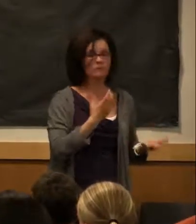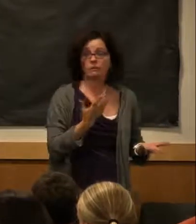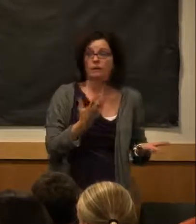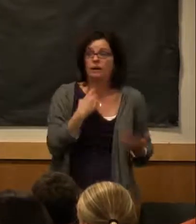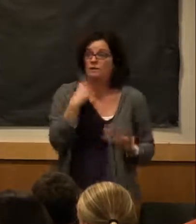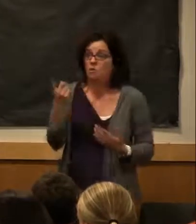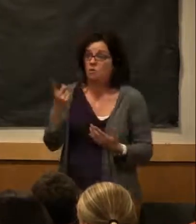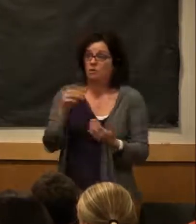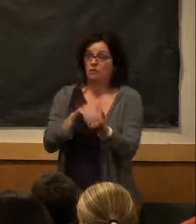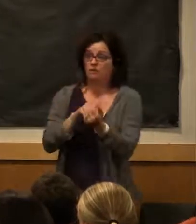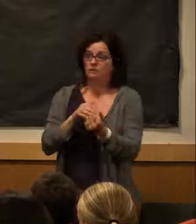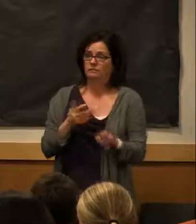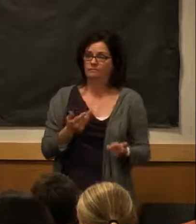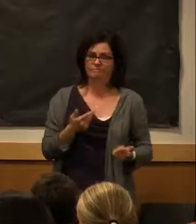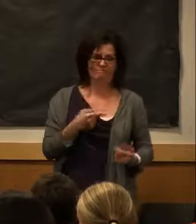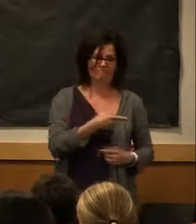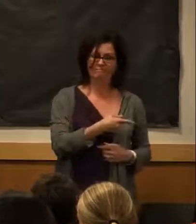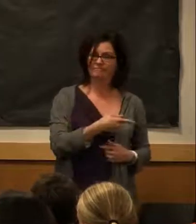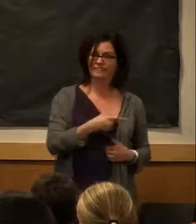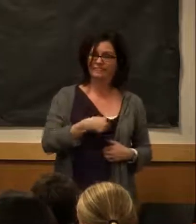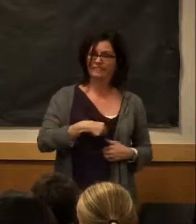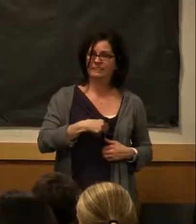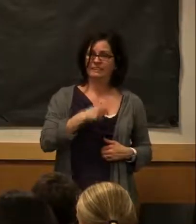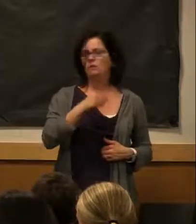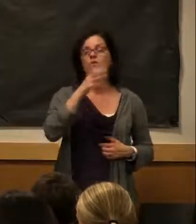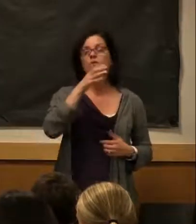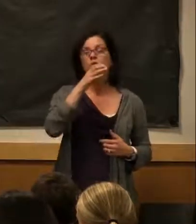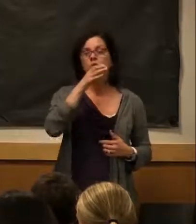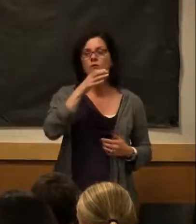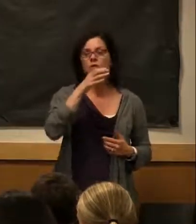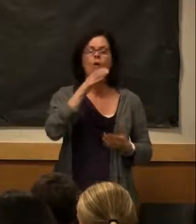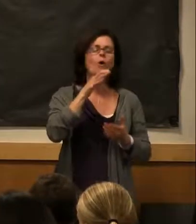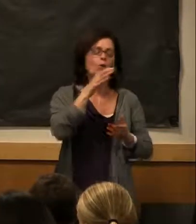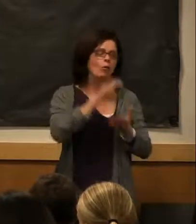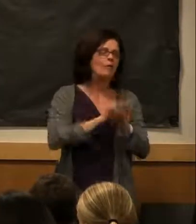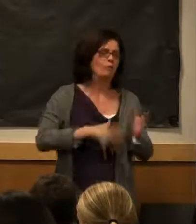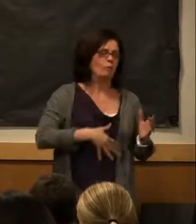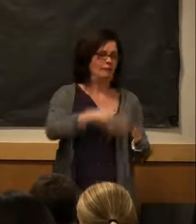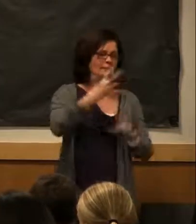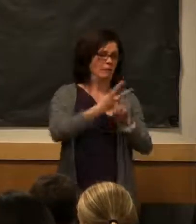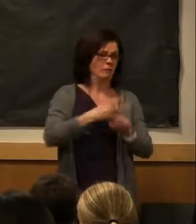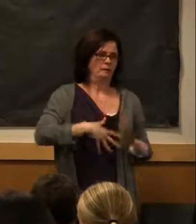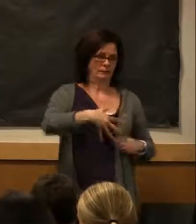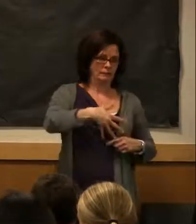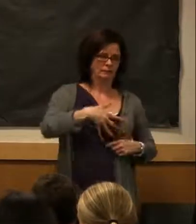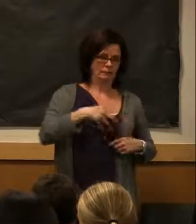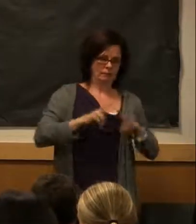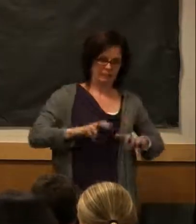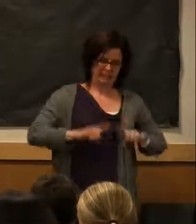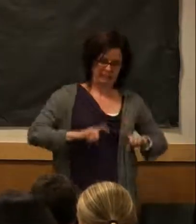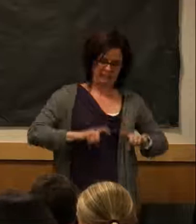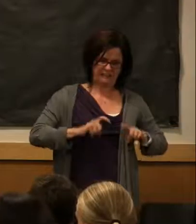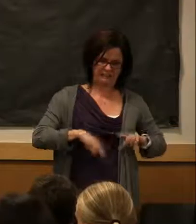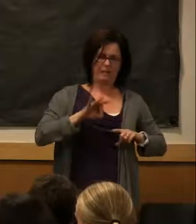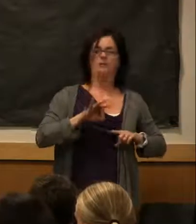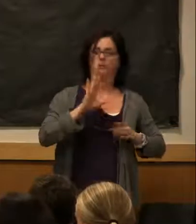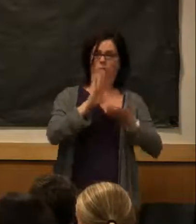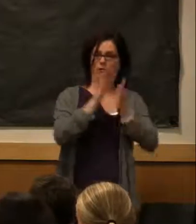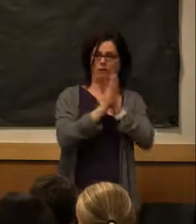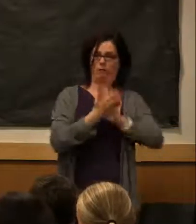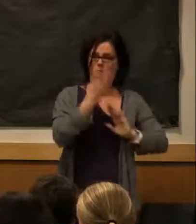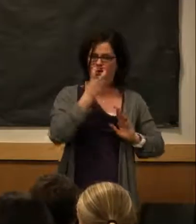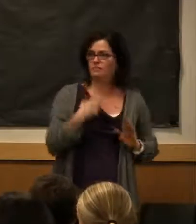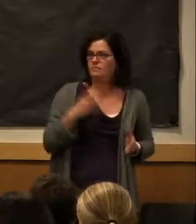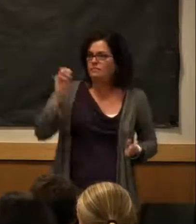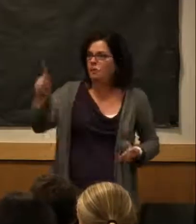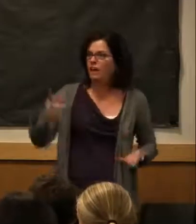him is, you know, it's going to be okay if he's blind because, I mean, what family